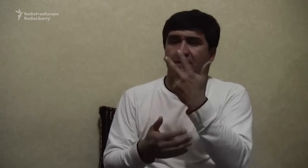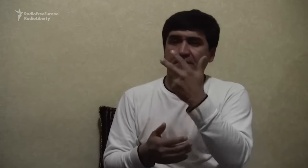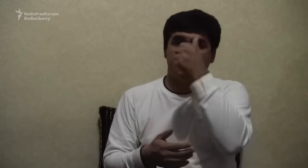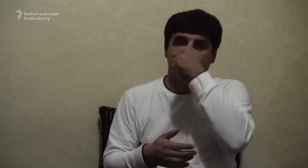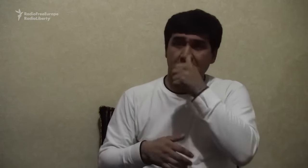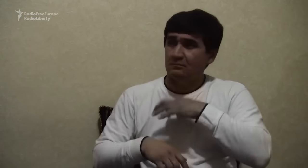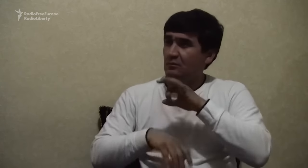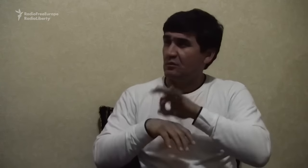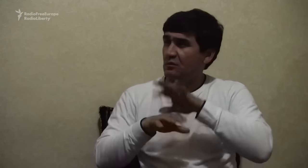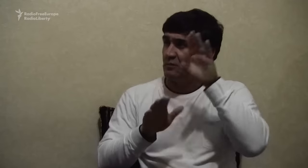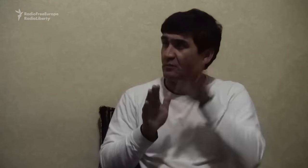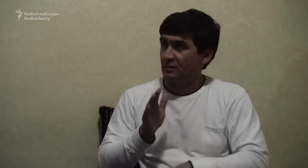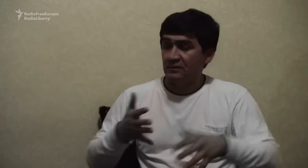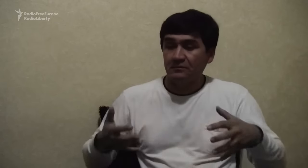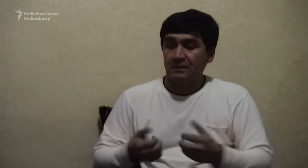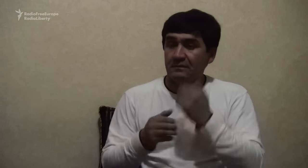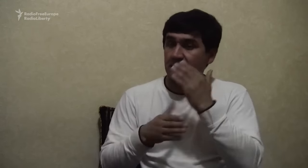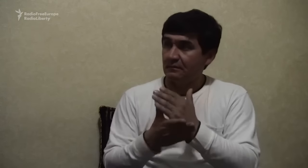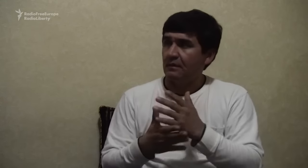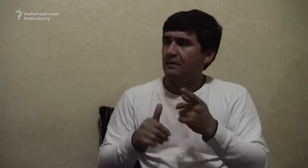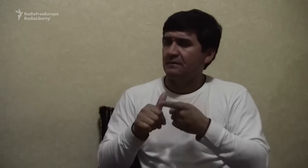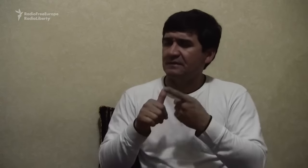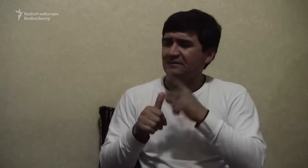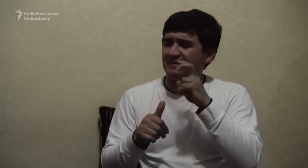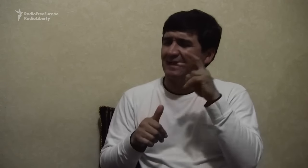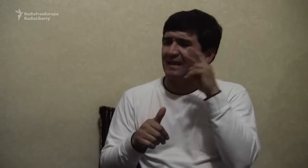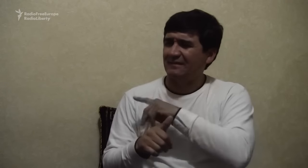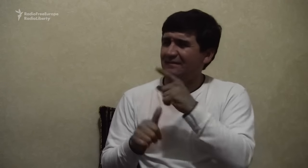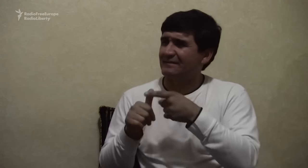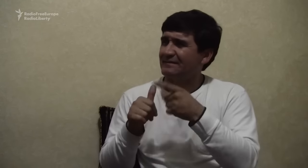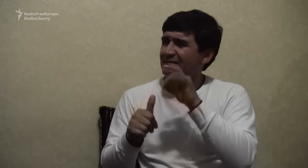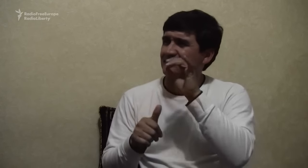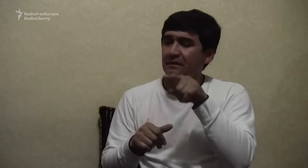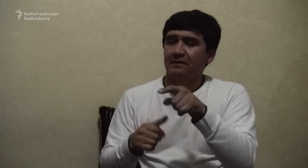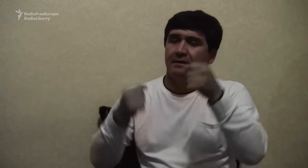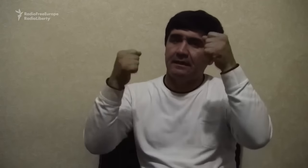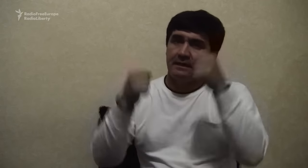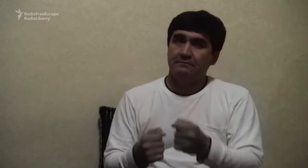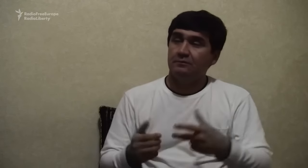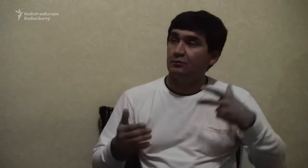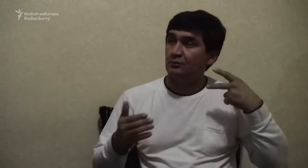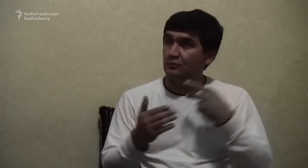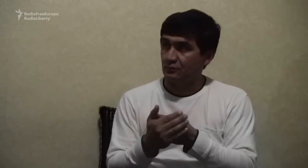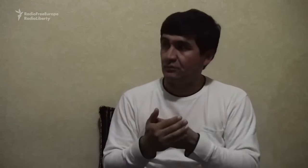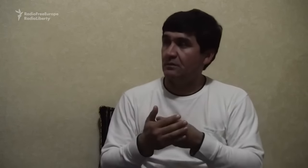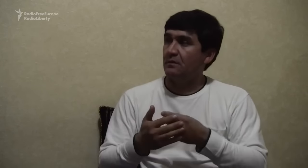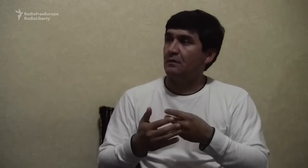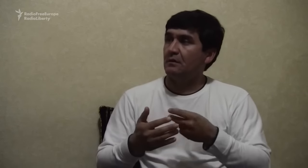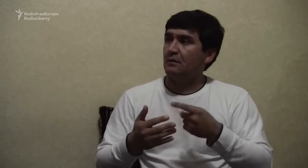During that party, I fell very ill and I was given heavy antibiotic injections, which subsequently caused hearing loss.